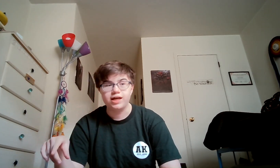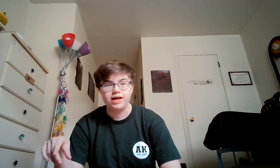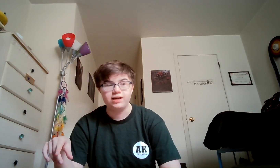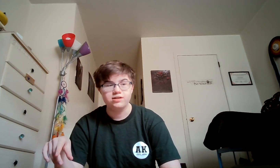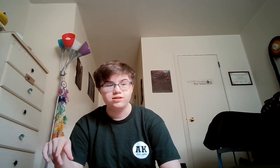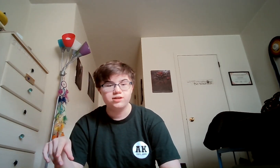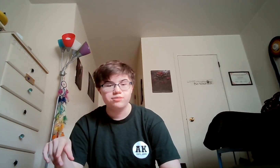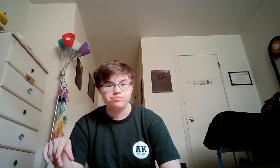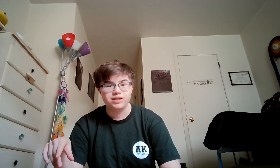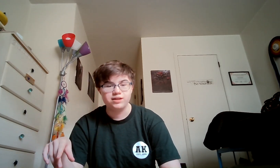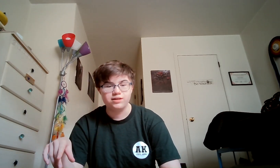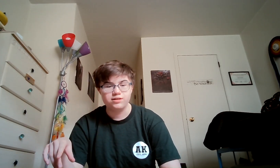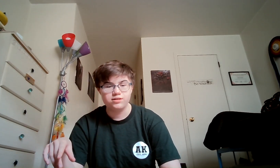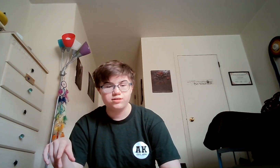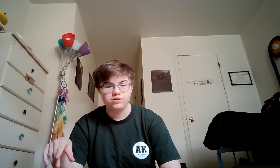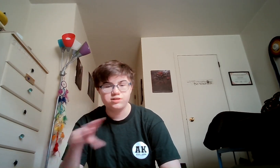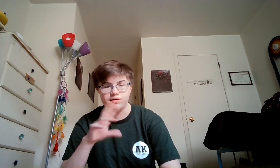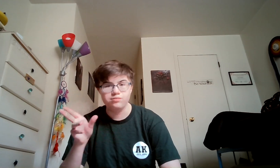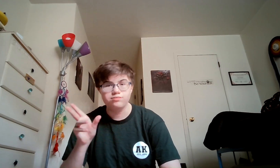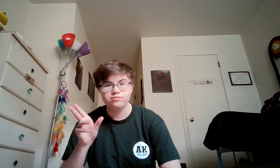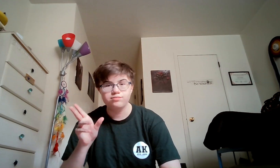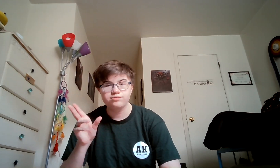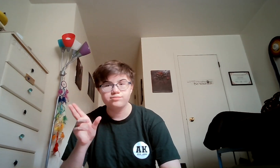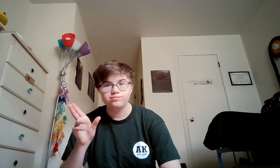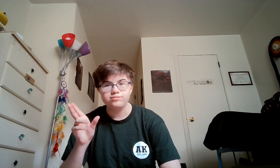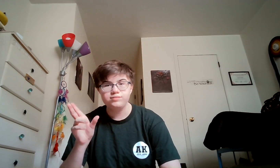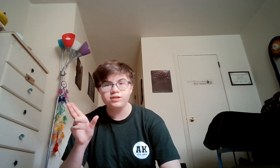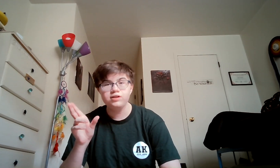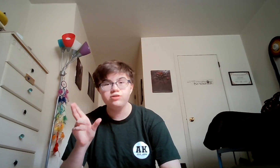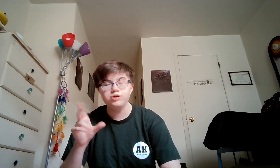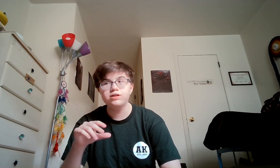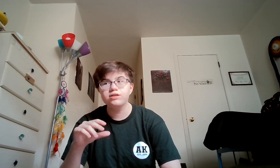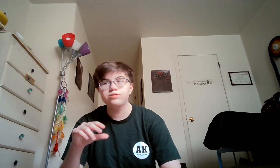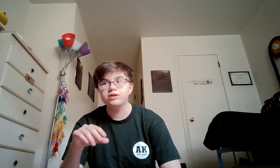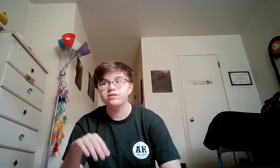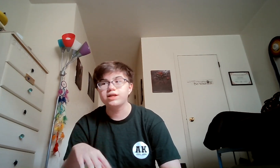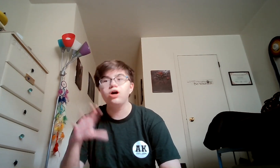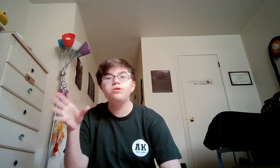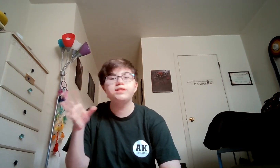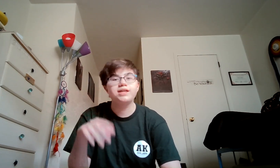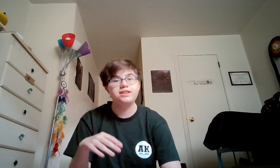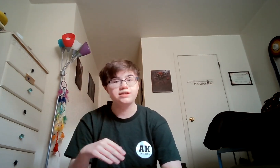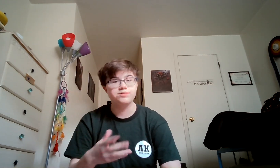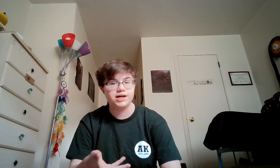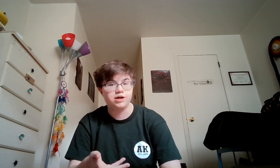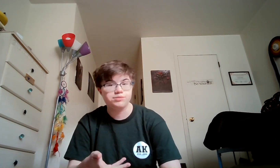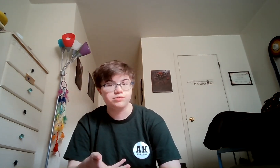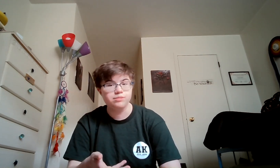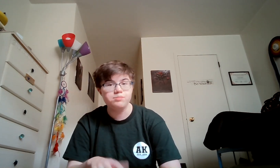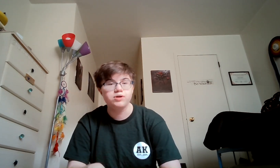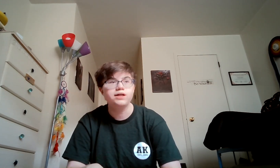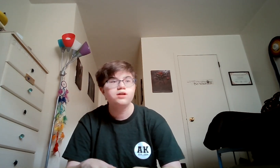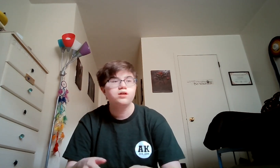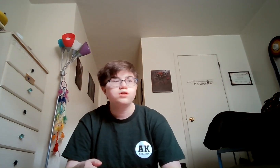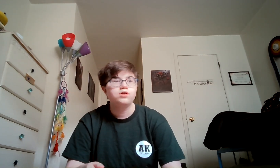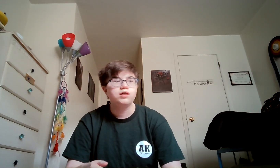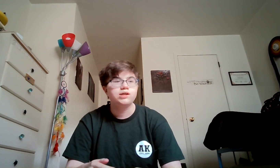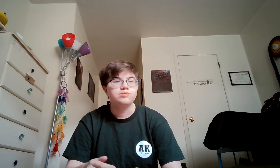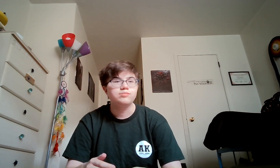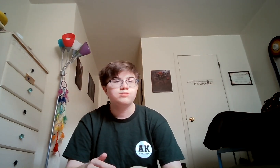had made like some things where it's like, oh, it's like this, if that helps you remember it. But